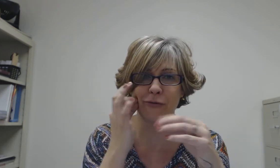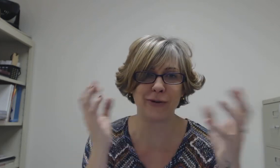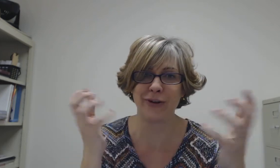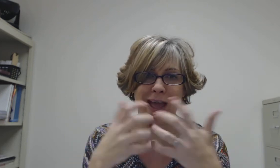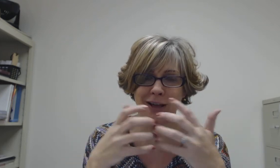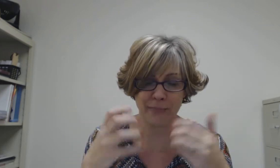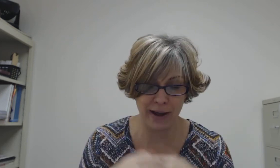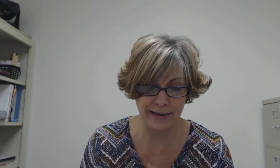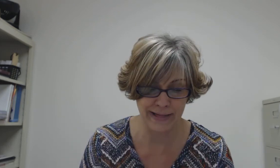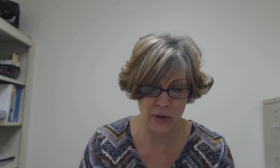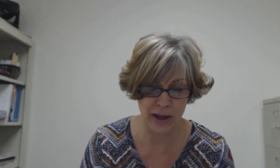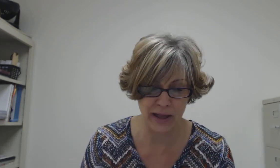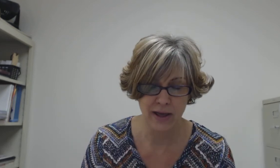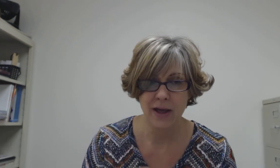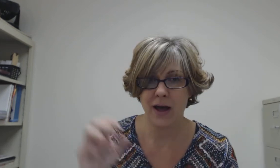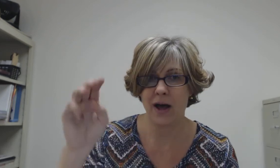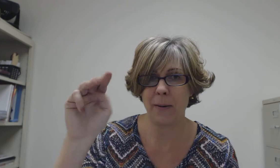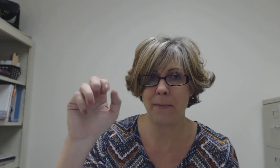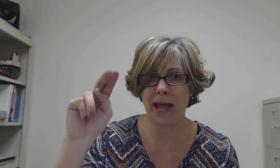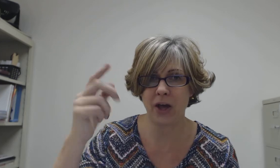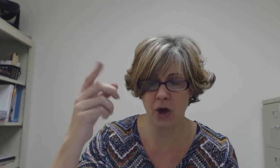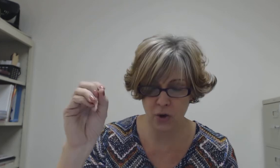fruit, you can't combine it that way, mango,